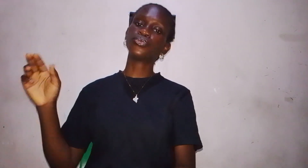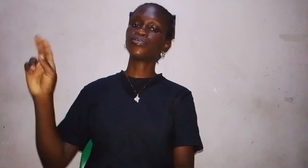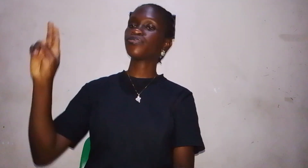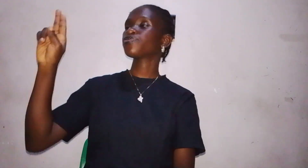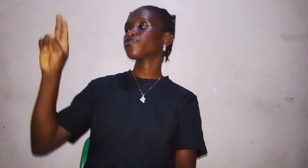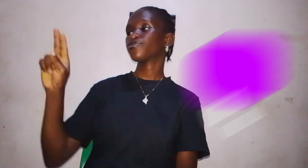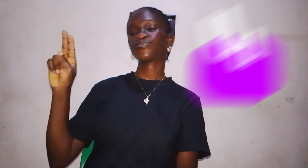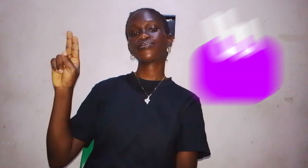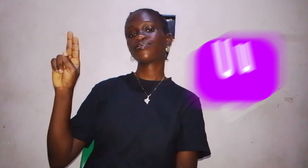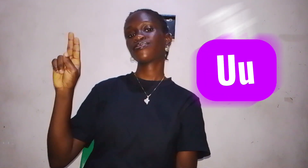U.